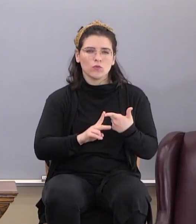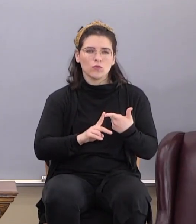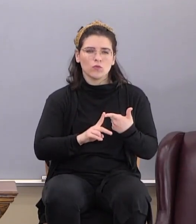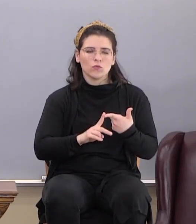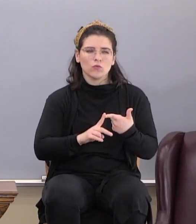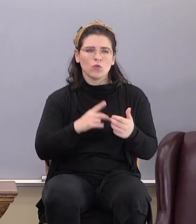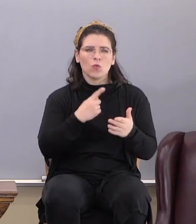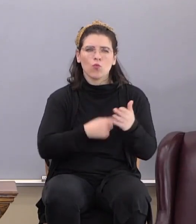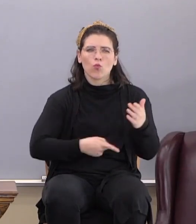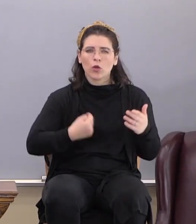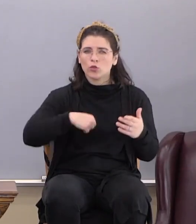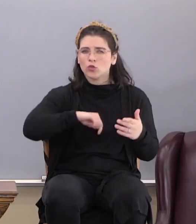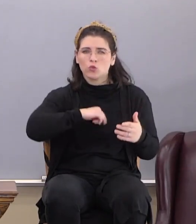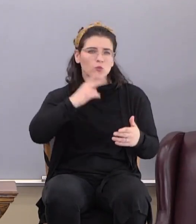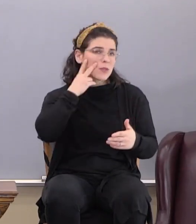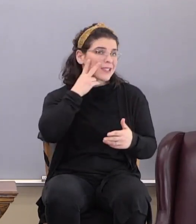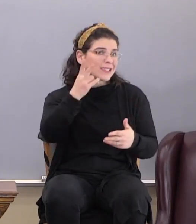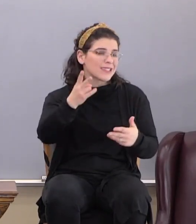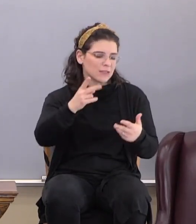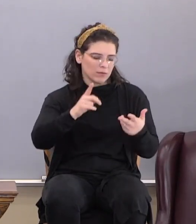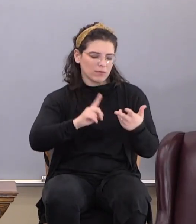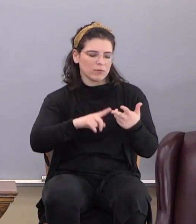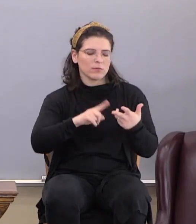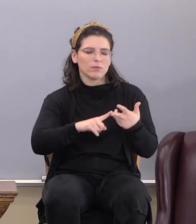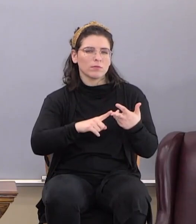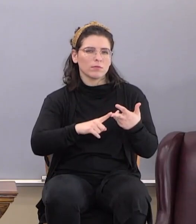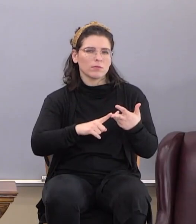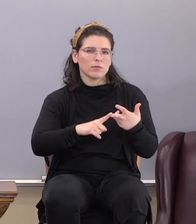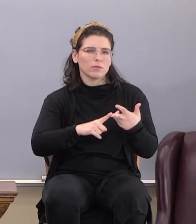what do we see? And then number three,